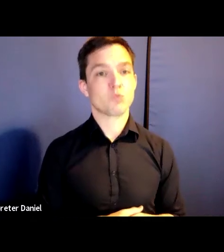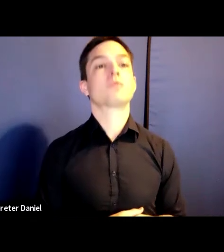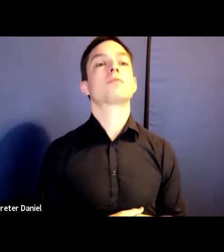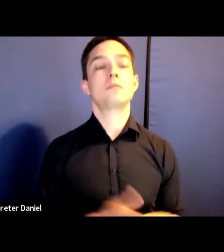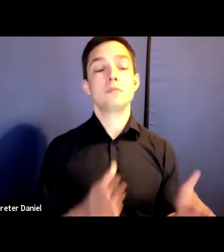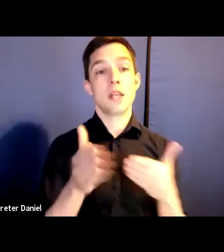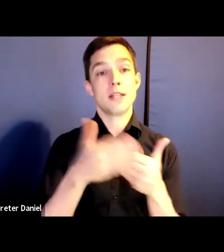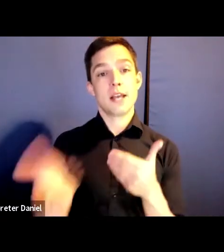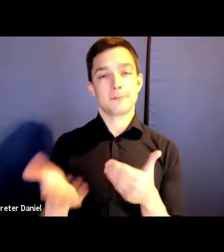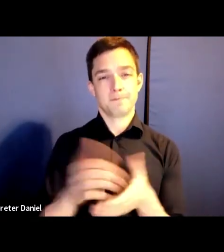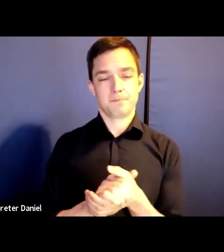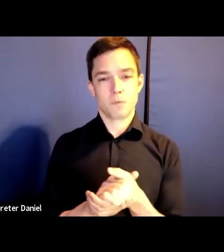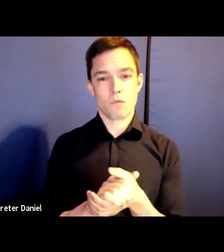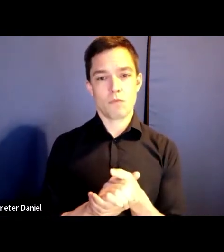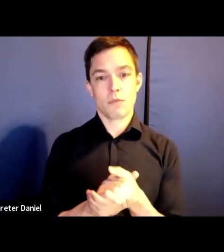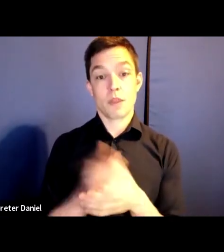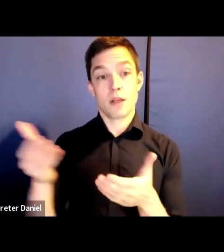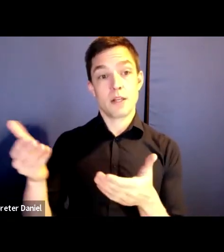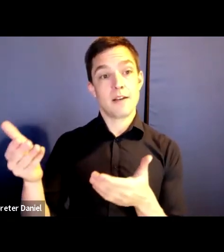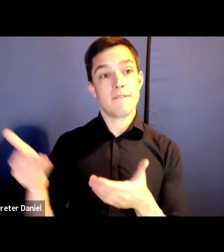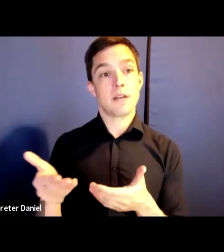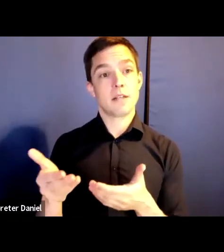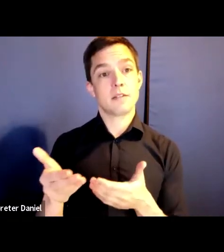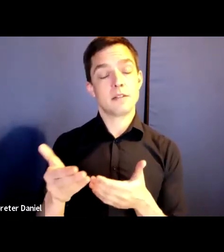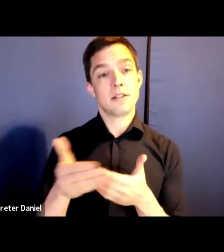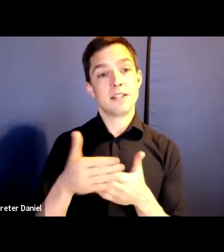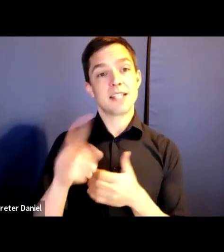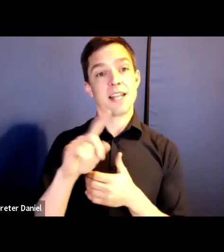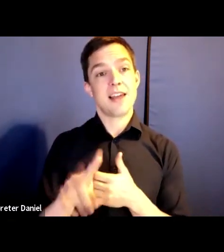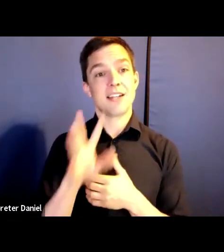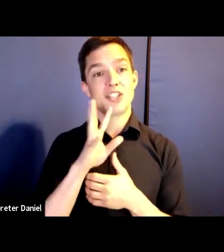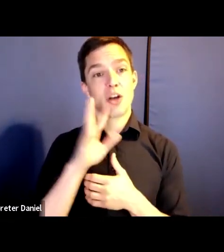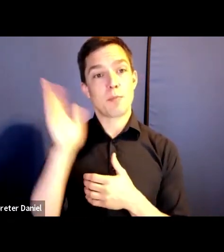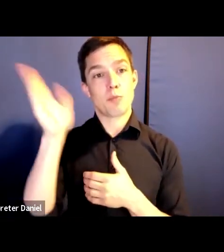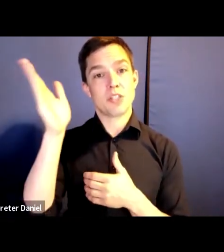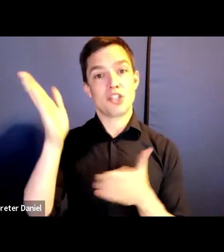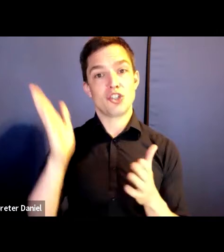Next, I'd like to invite our next lightning talk presenter,